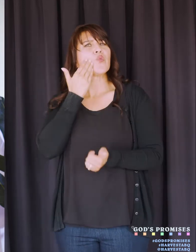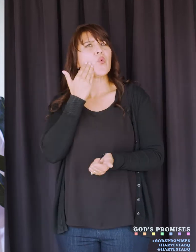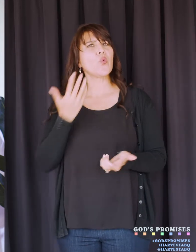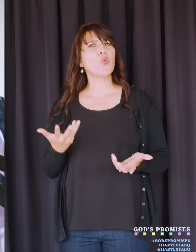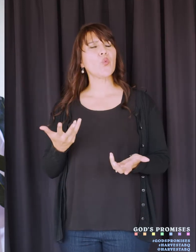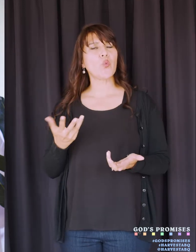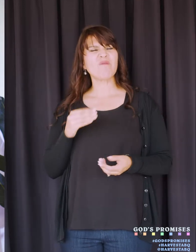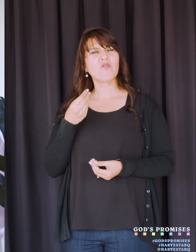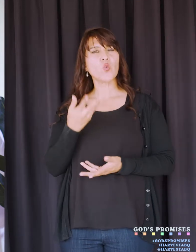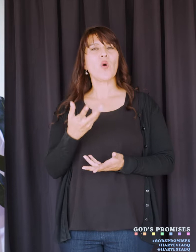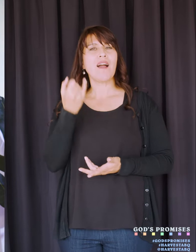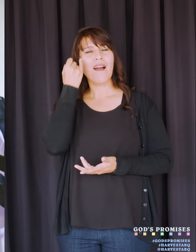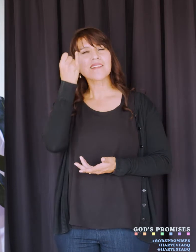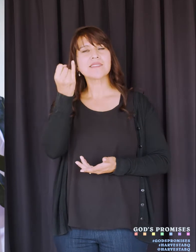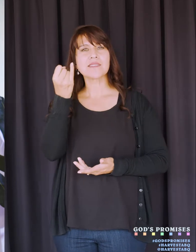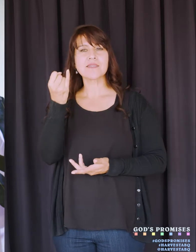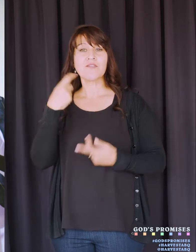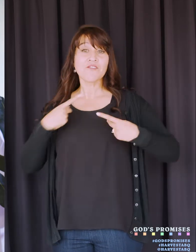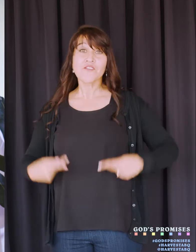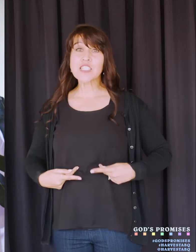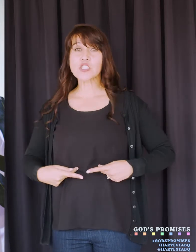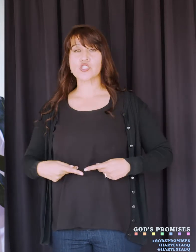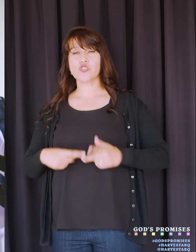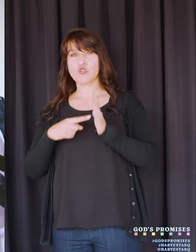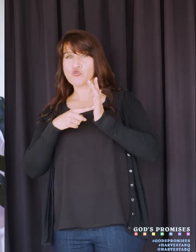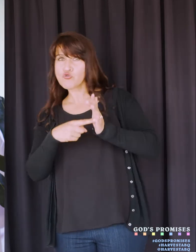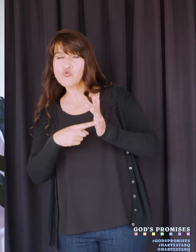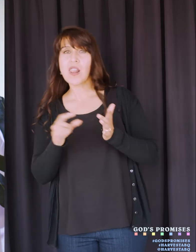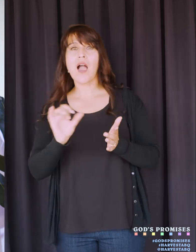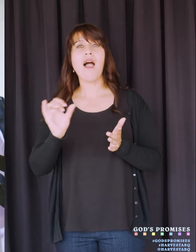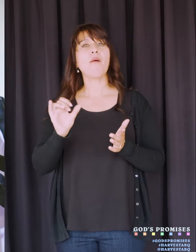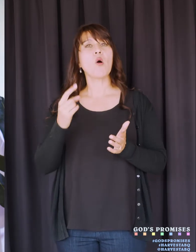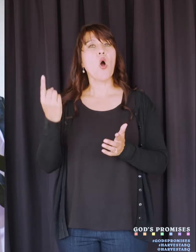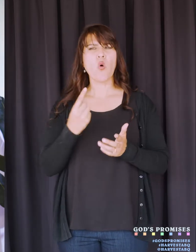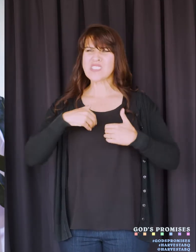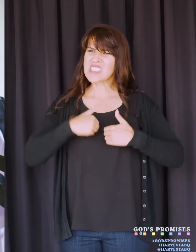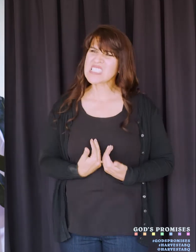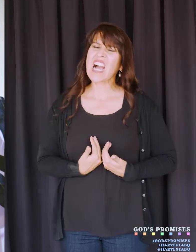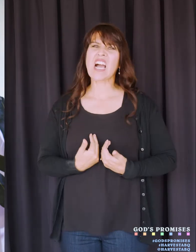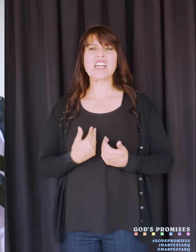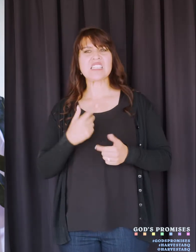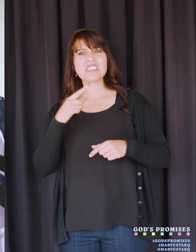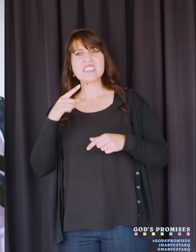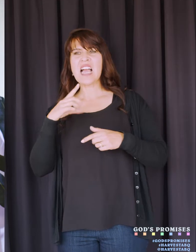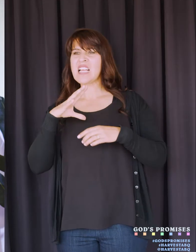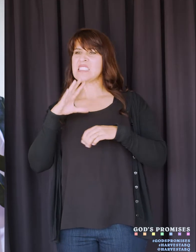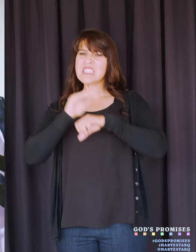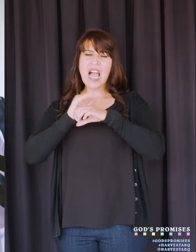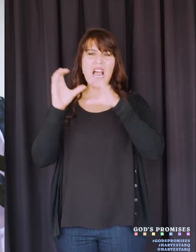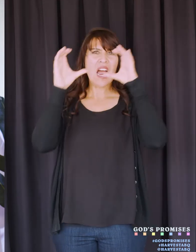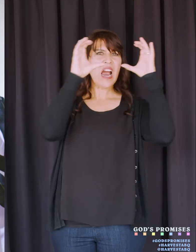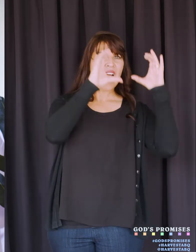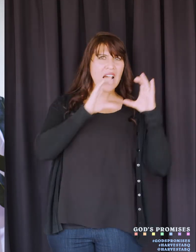you a few. There's some physical gauges we can pay attention to. Things like, I'm always tired. I can't sleep at night. Or